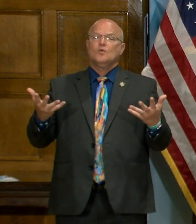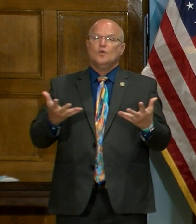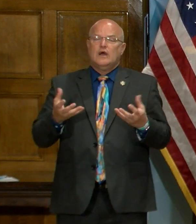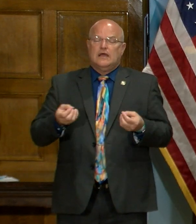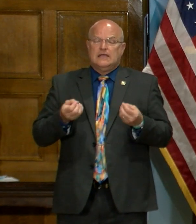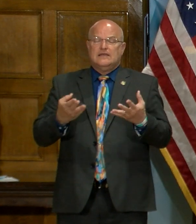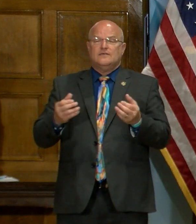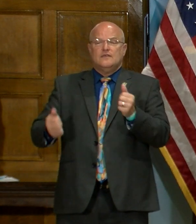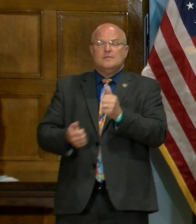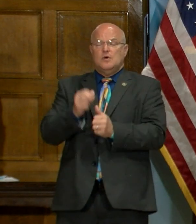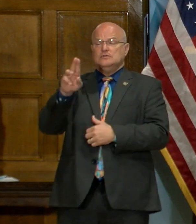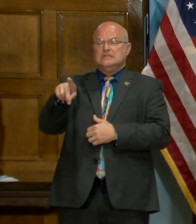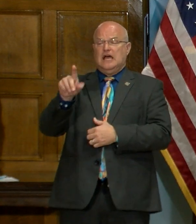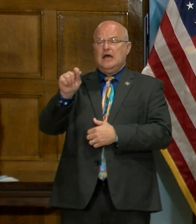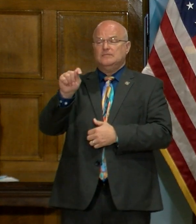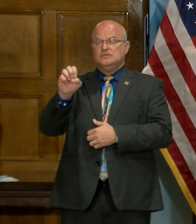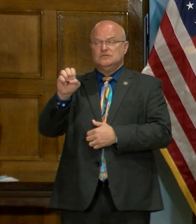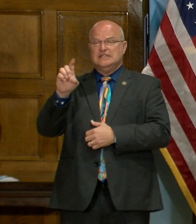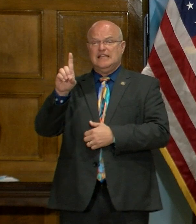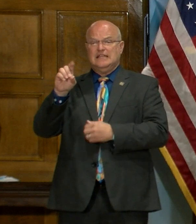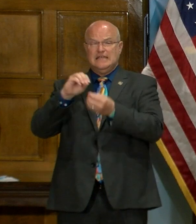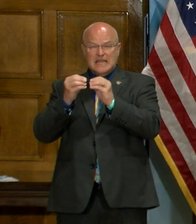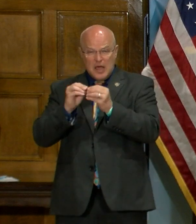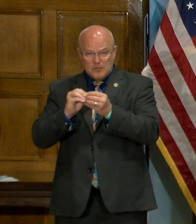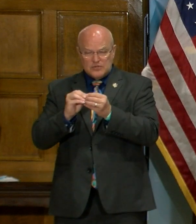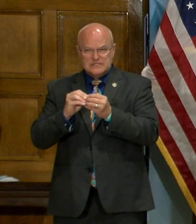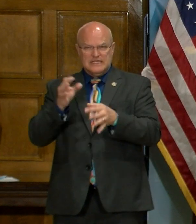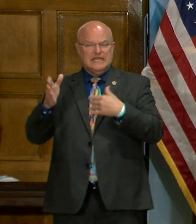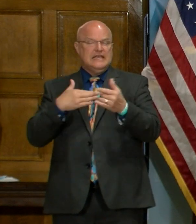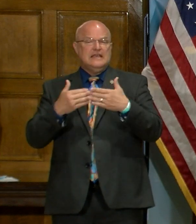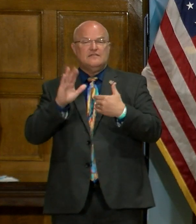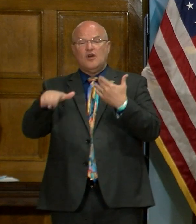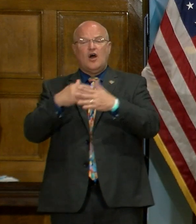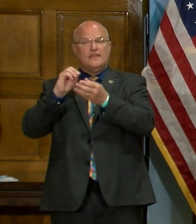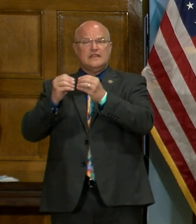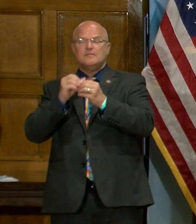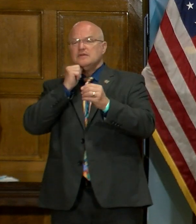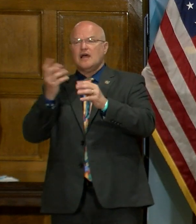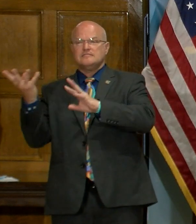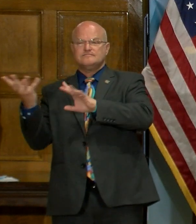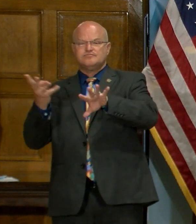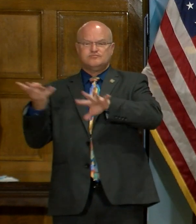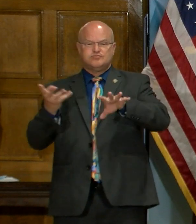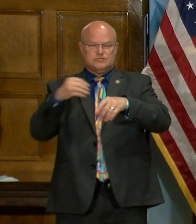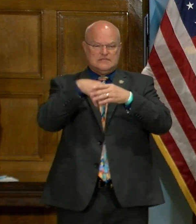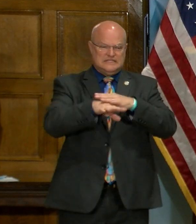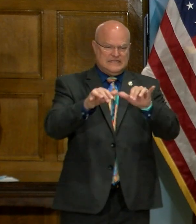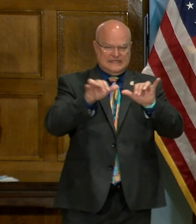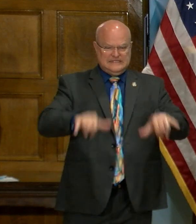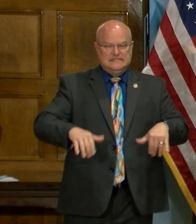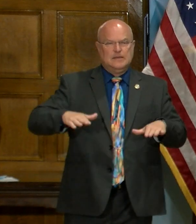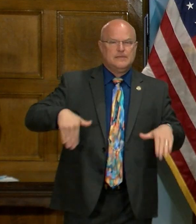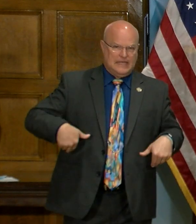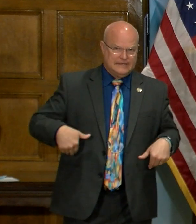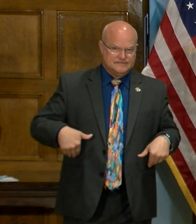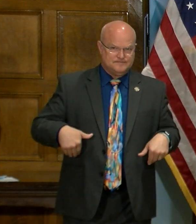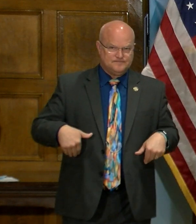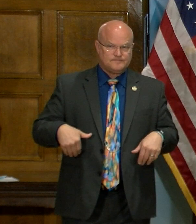the most up-to-date numbers that we have, even if all those numbers have not made it into our data system